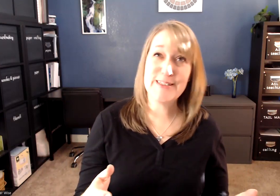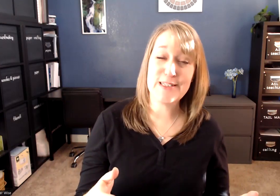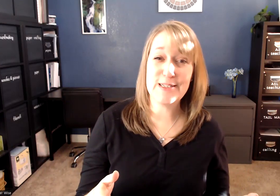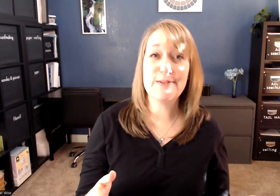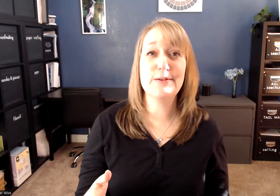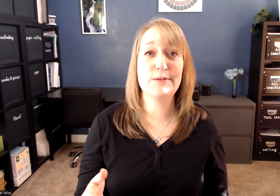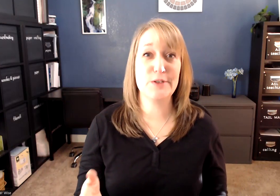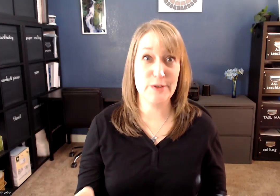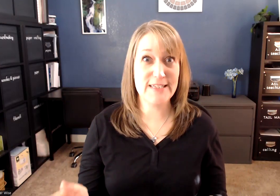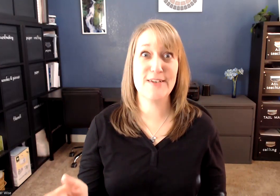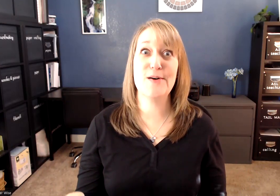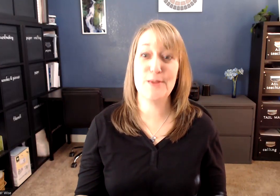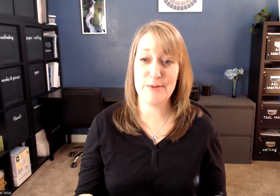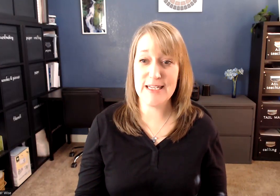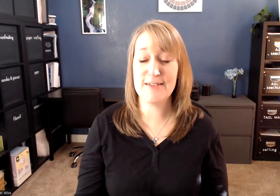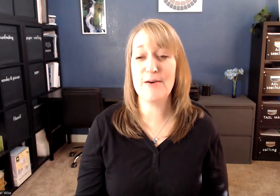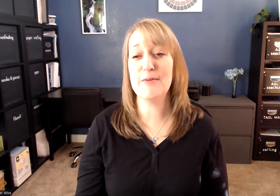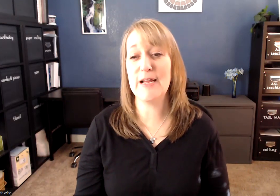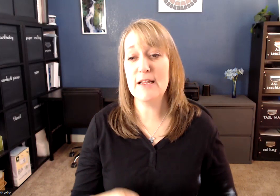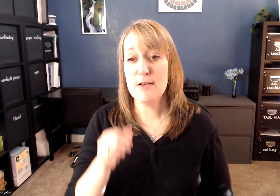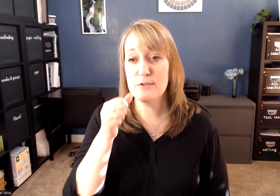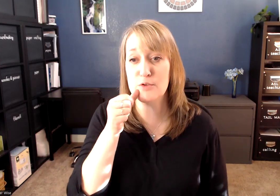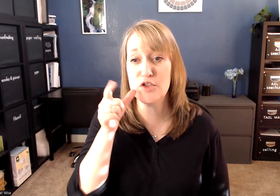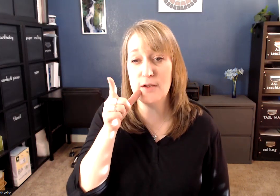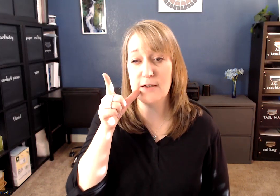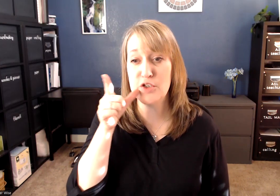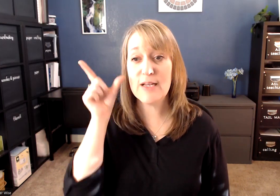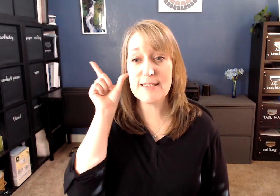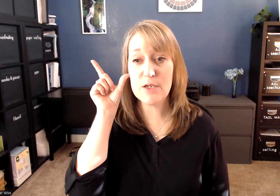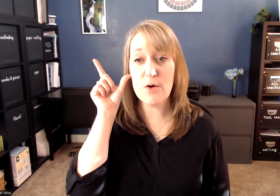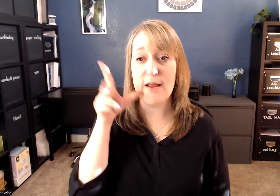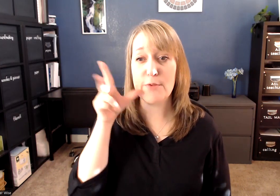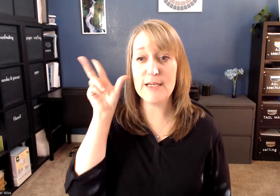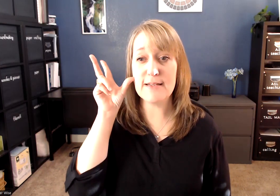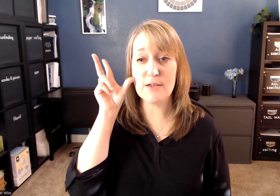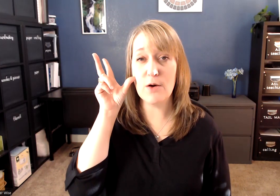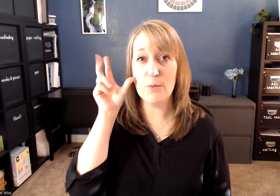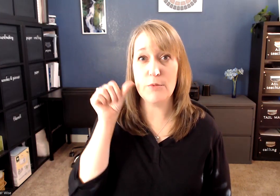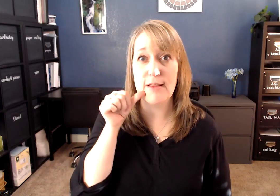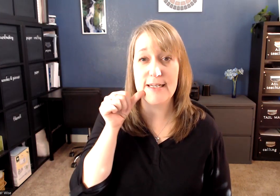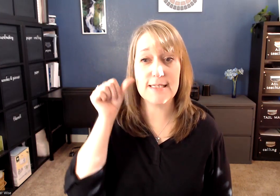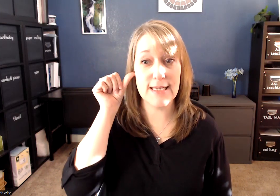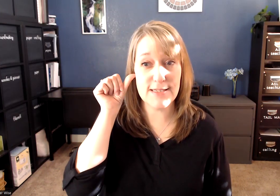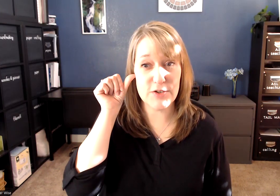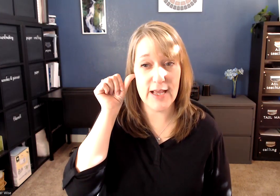opposite to 2 days ago and 3 days ago, right? So 2 days ago and 3 days ago were related to